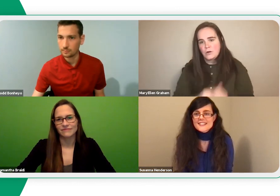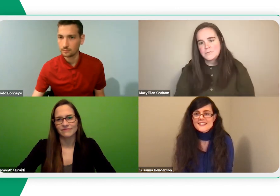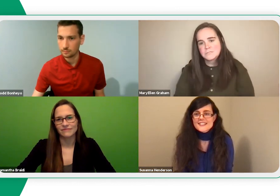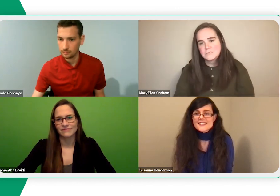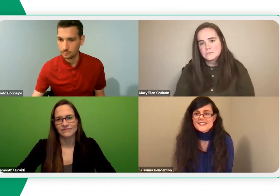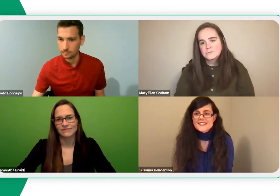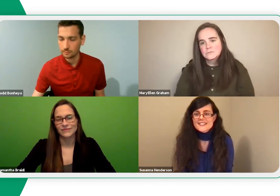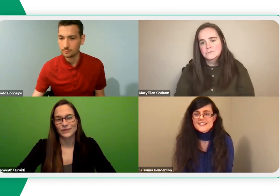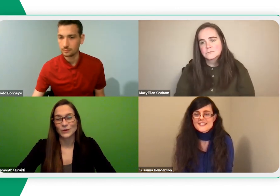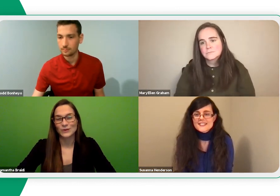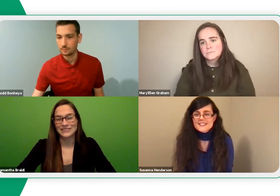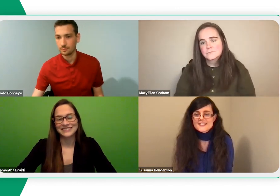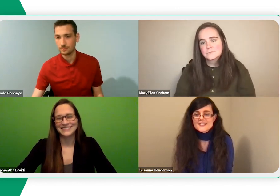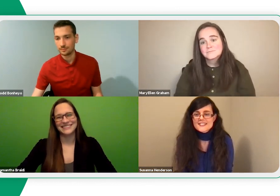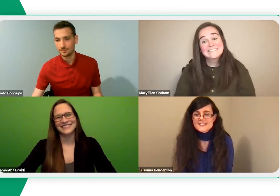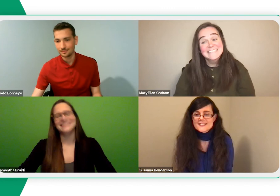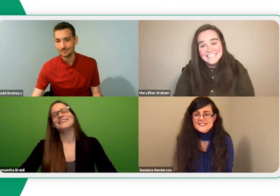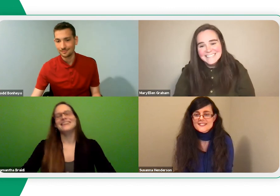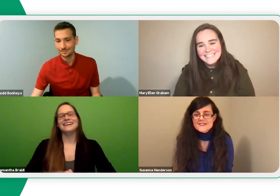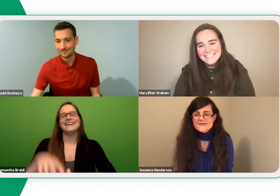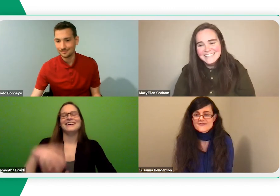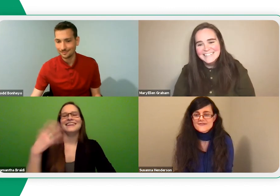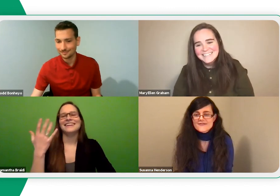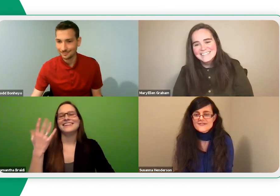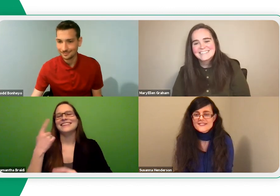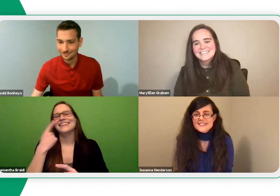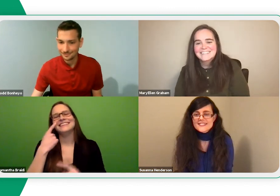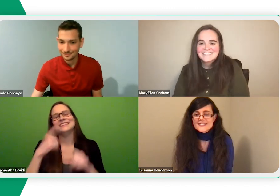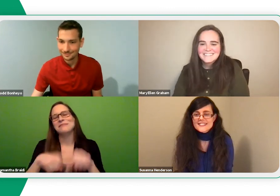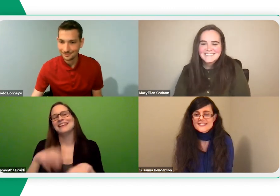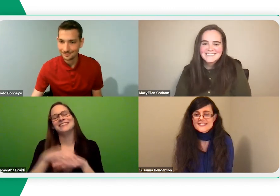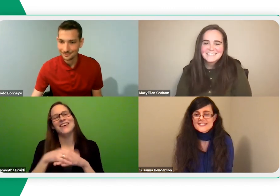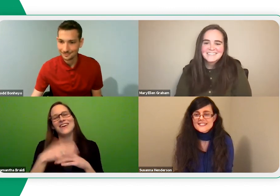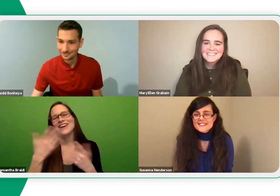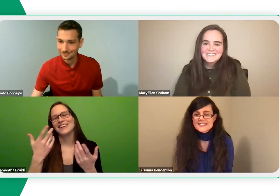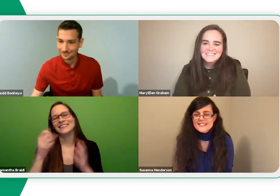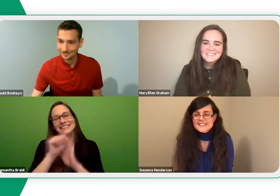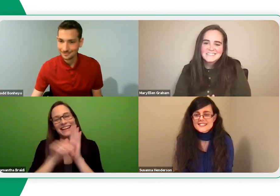to comply the other state requirements for the students?